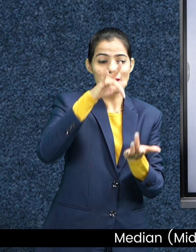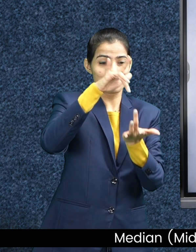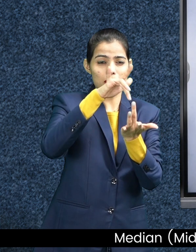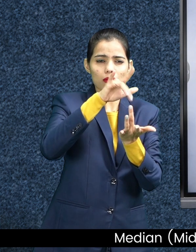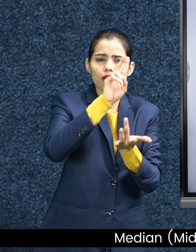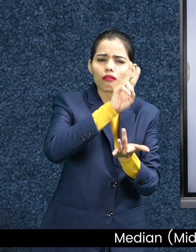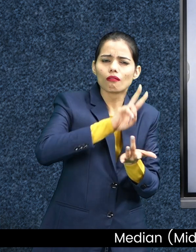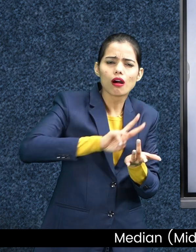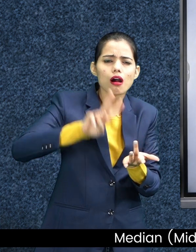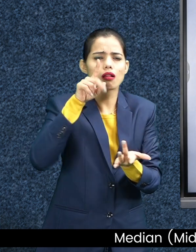Median, middle value.